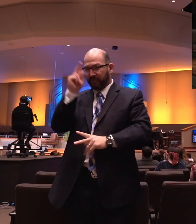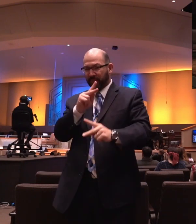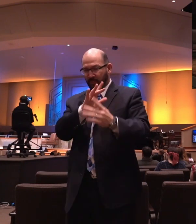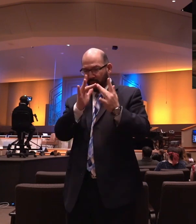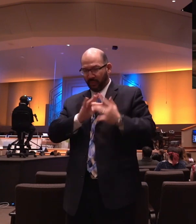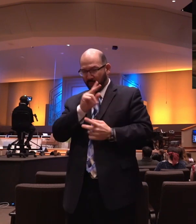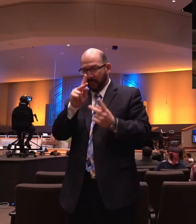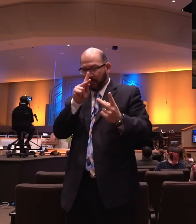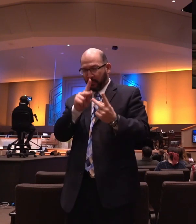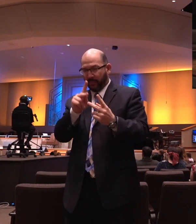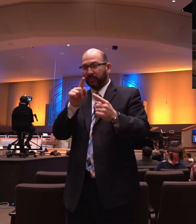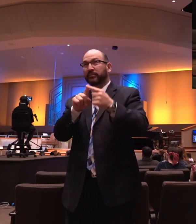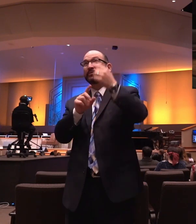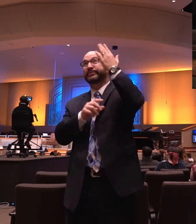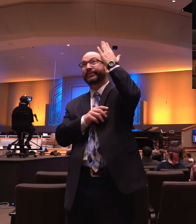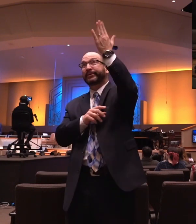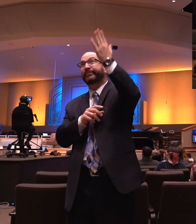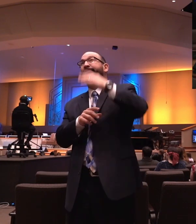perfect toward him.